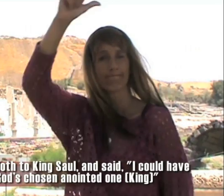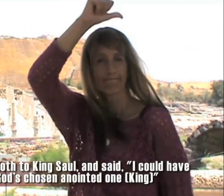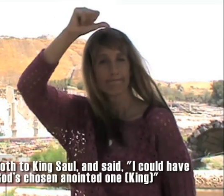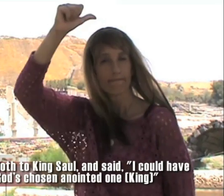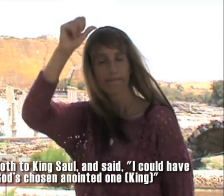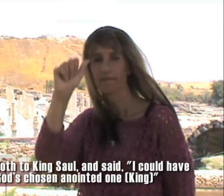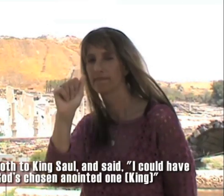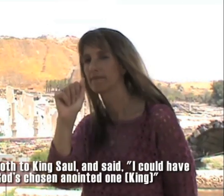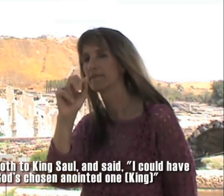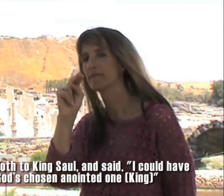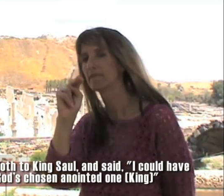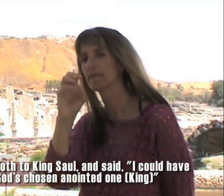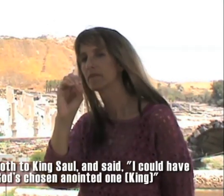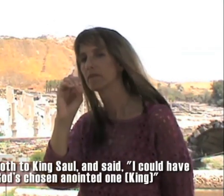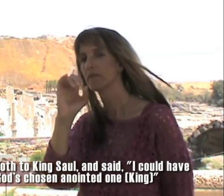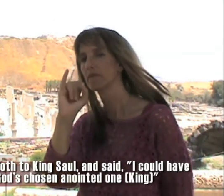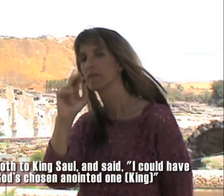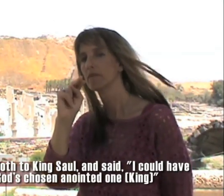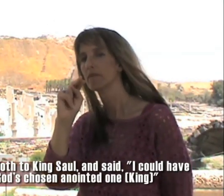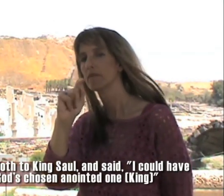chosen and anointed king.